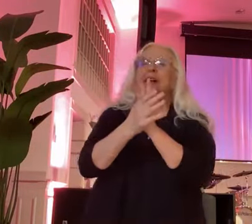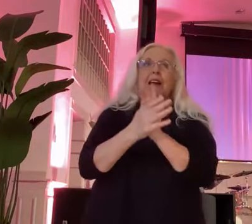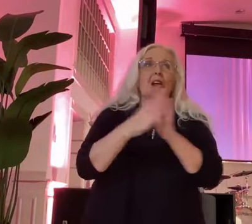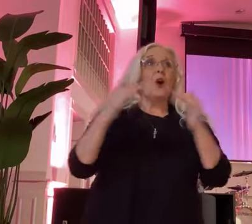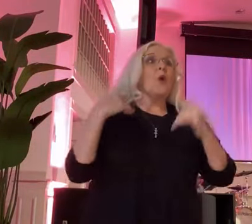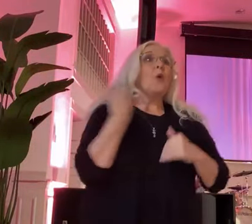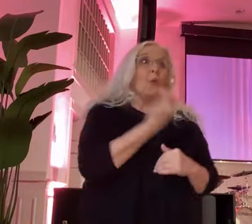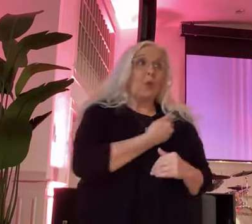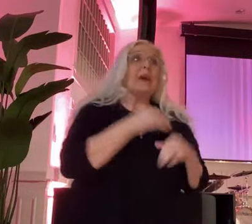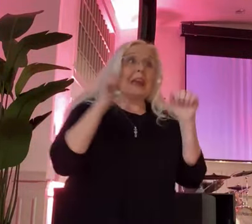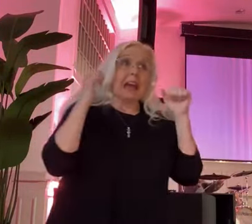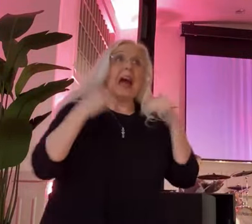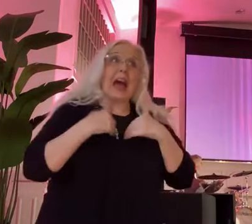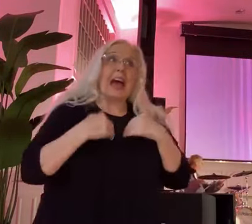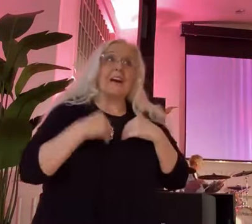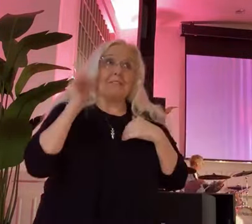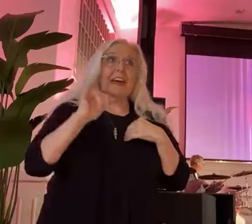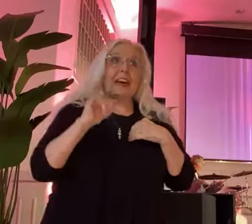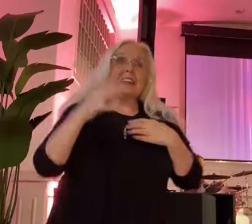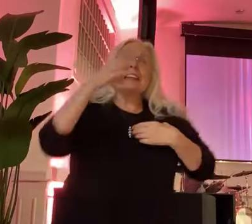this moment. He's here.